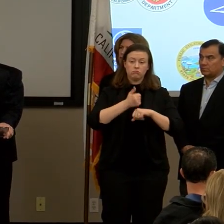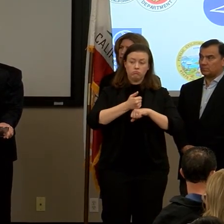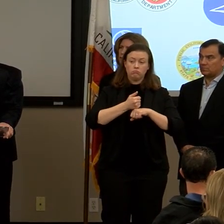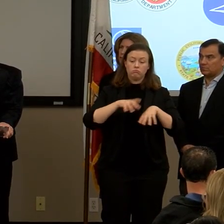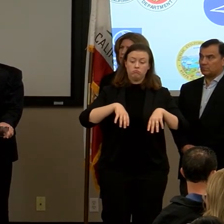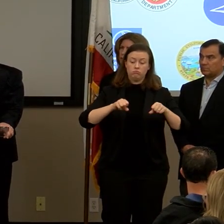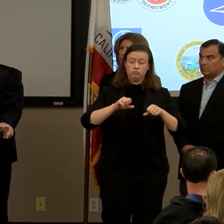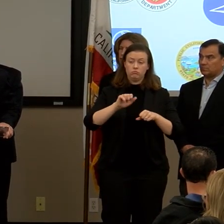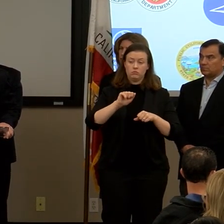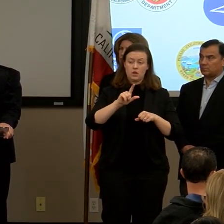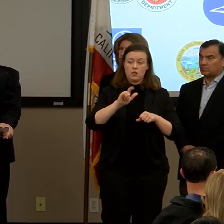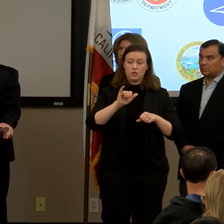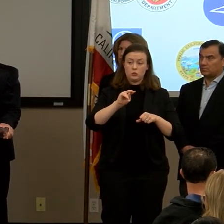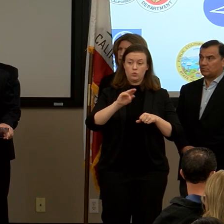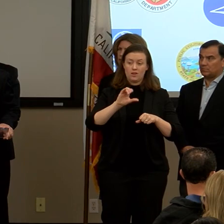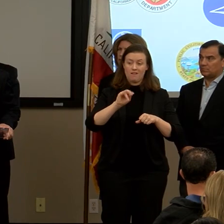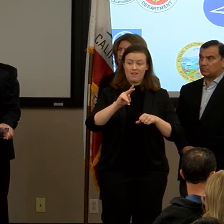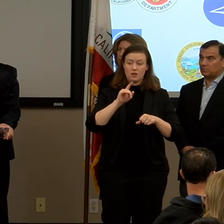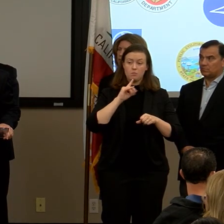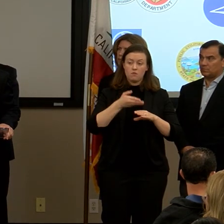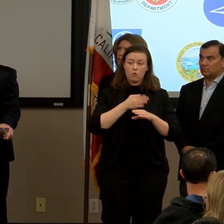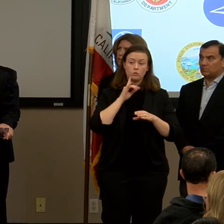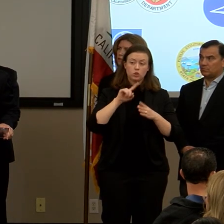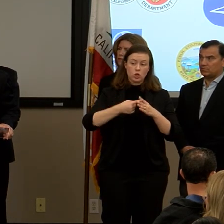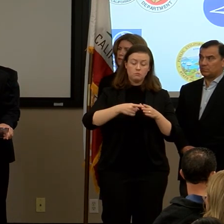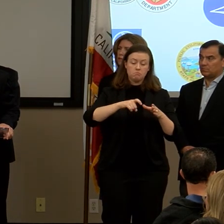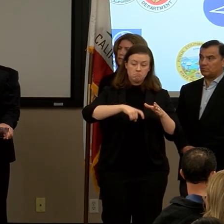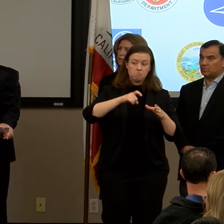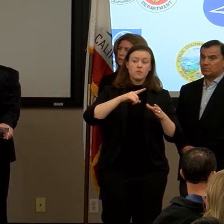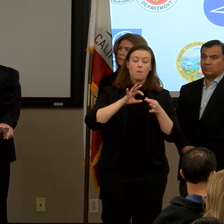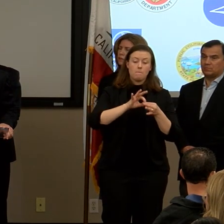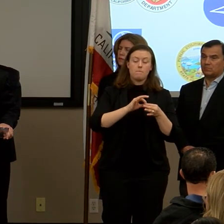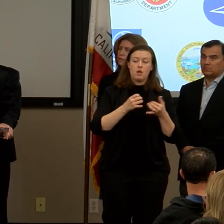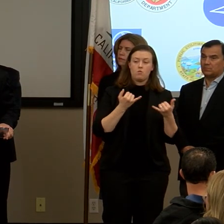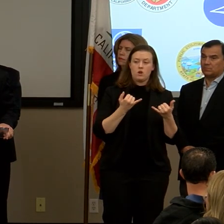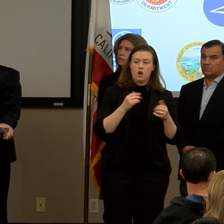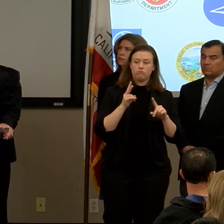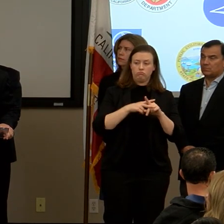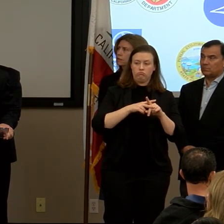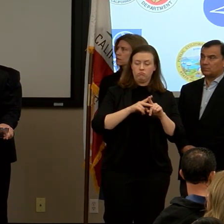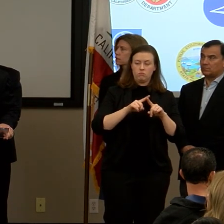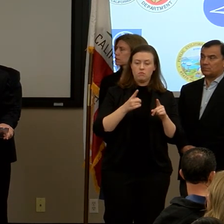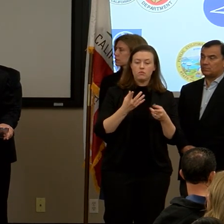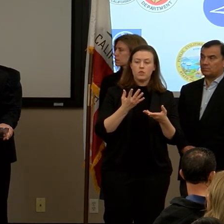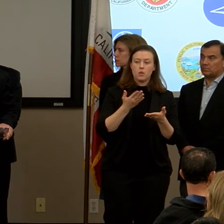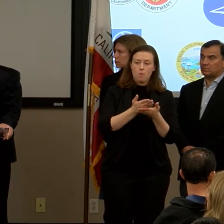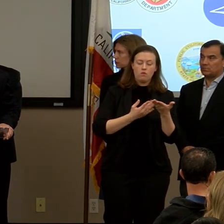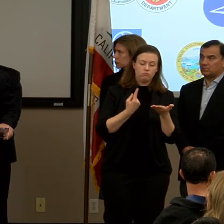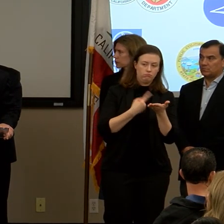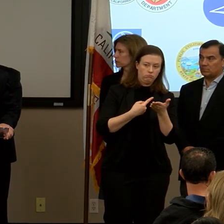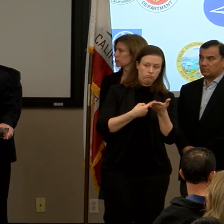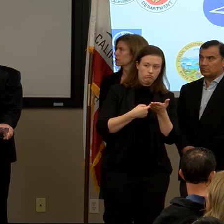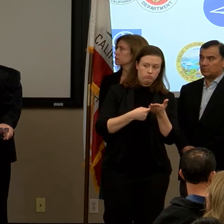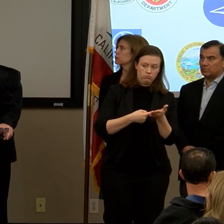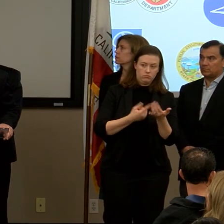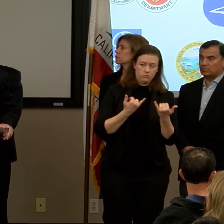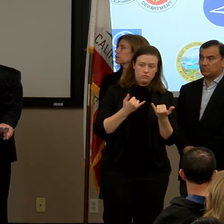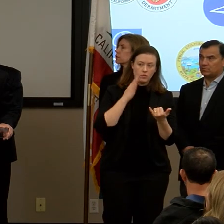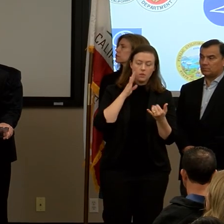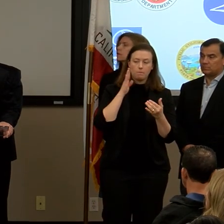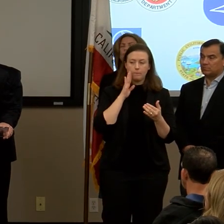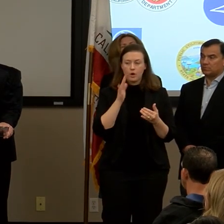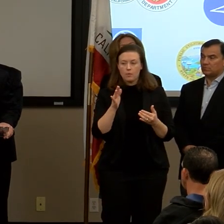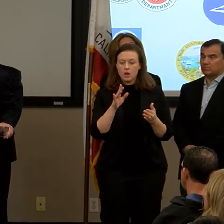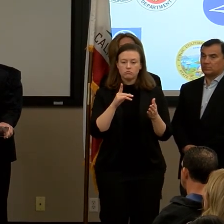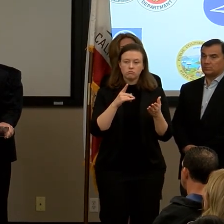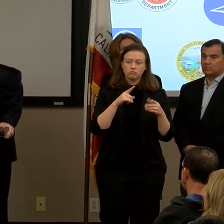here in Aliso Canyon before injection can resume do apply to Aliso Canyon right now, but they are part of the discussion that we are having about what the permanent